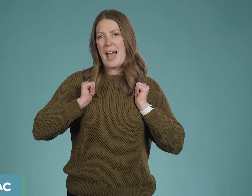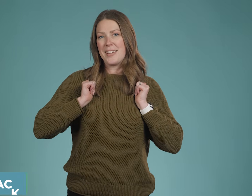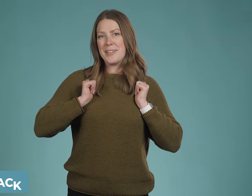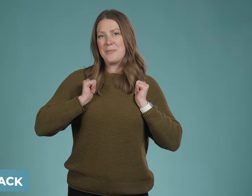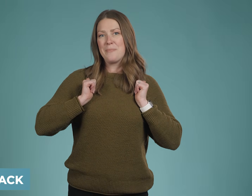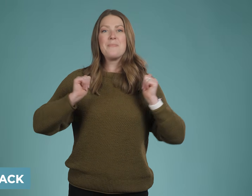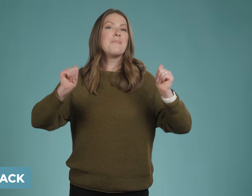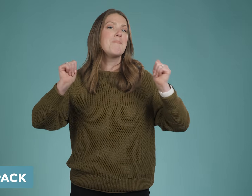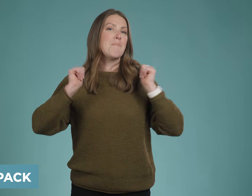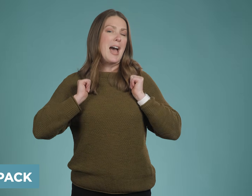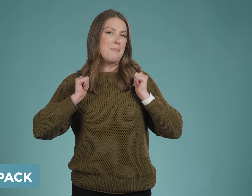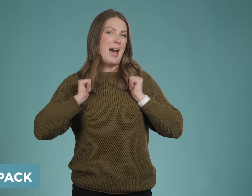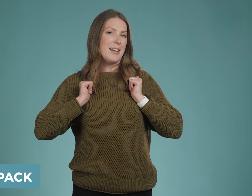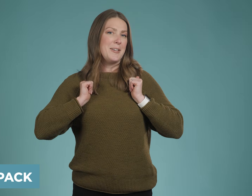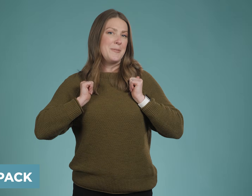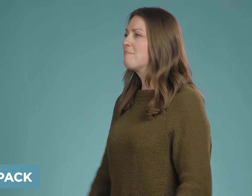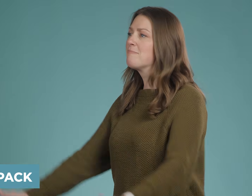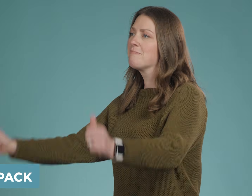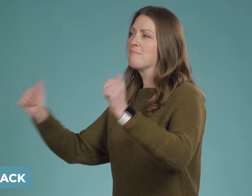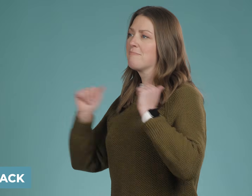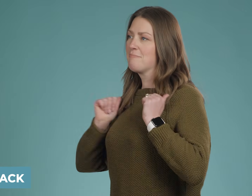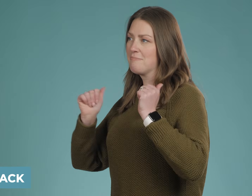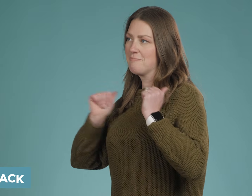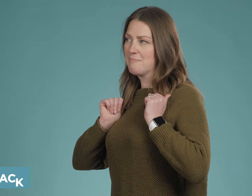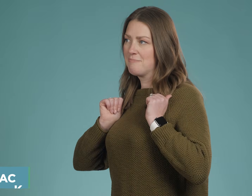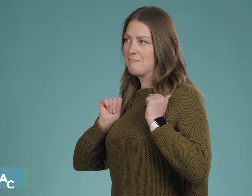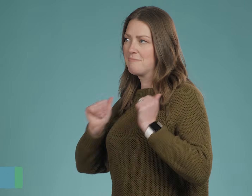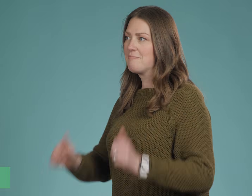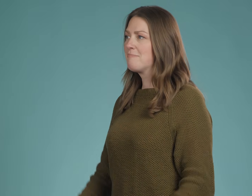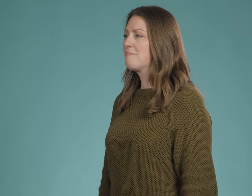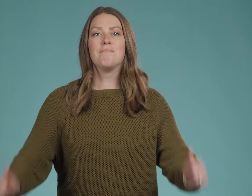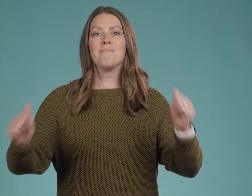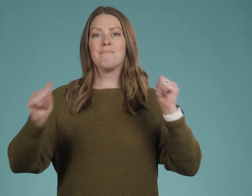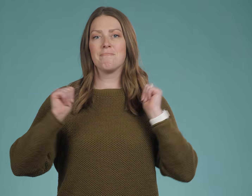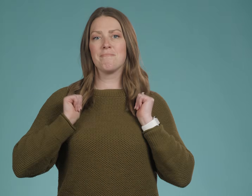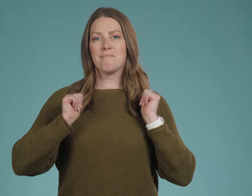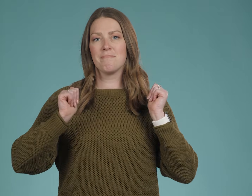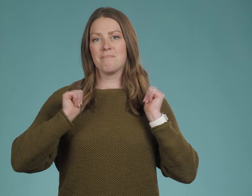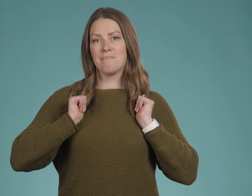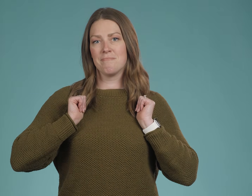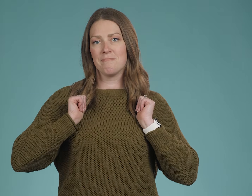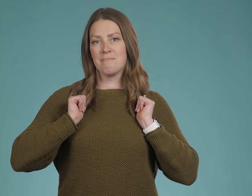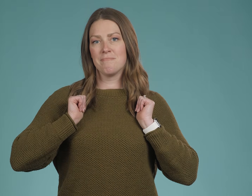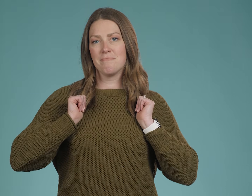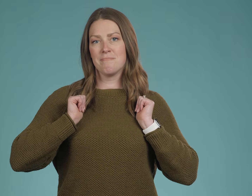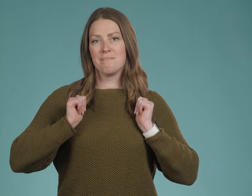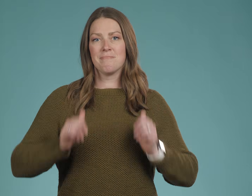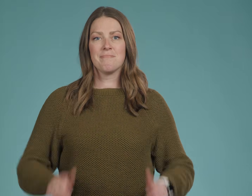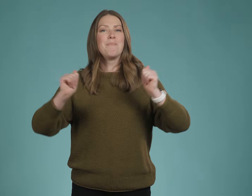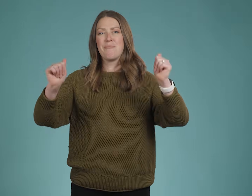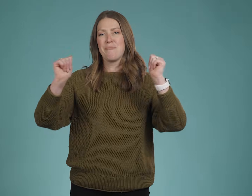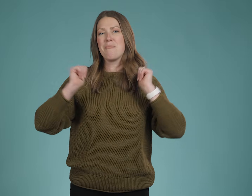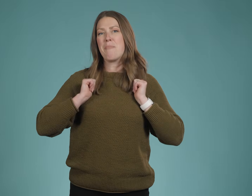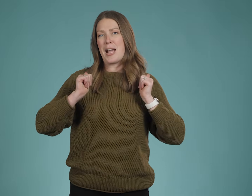Backpack, backpack. You have A-shaped hands coming where your backpack straps would be.